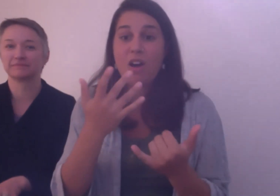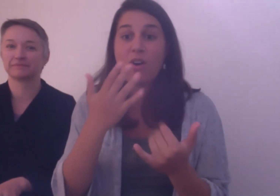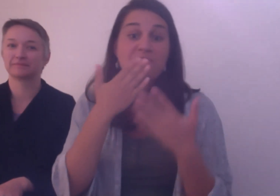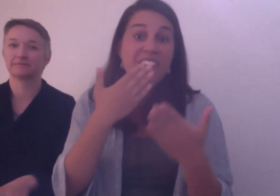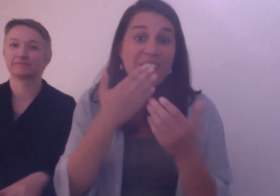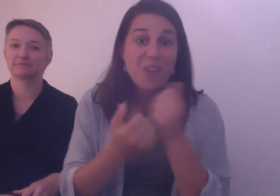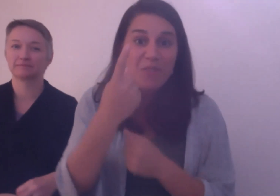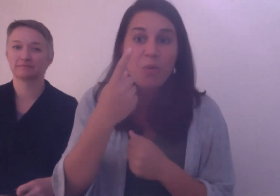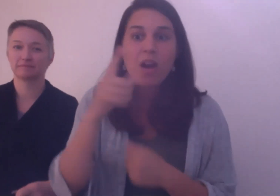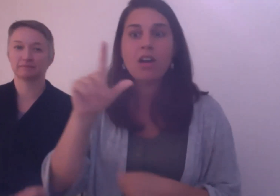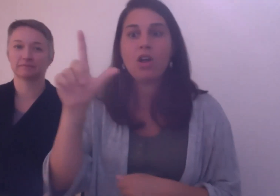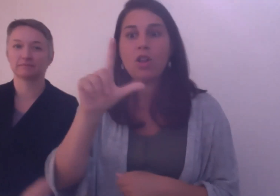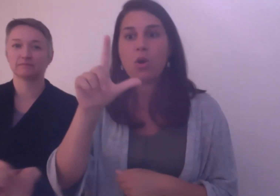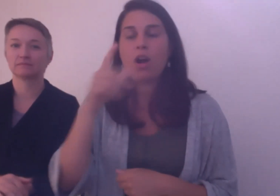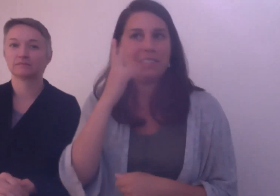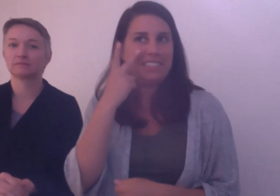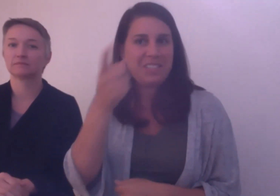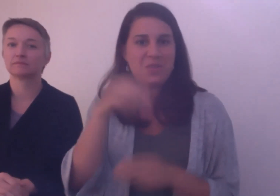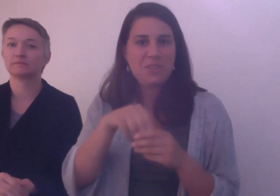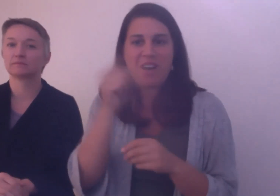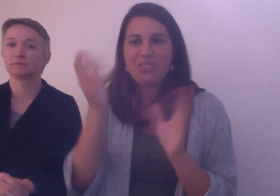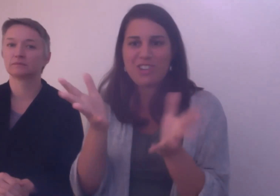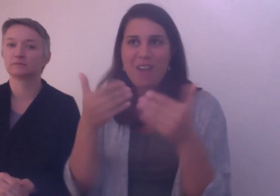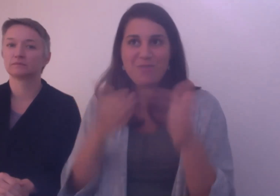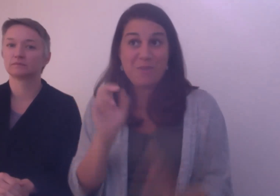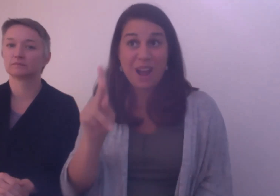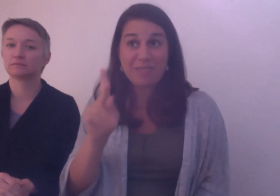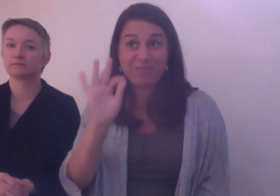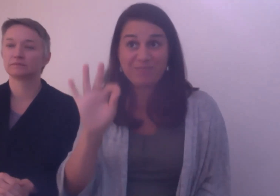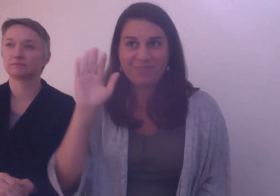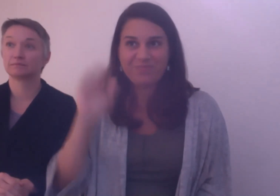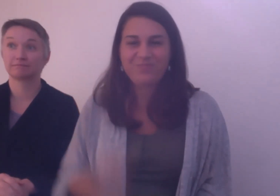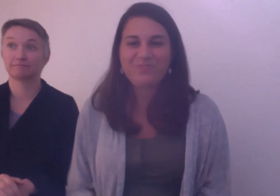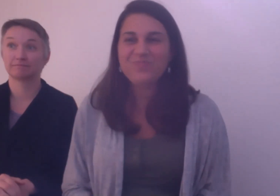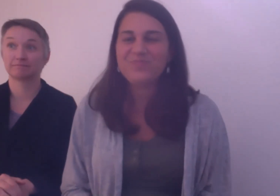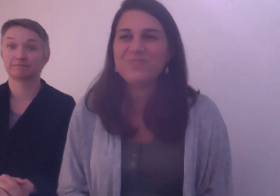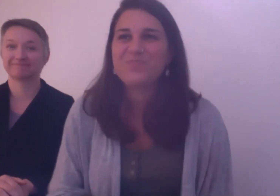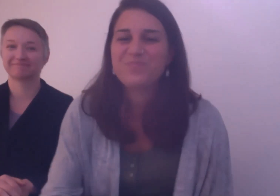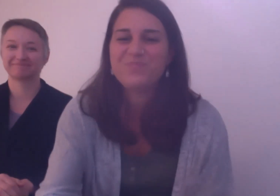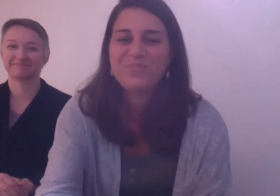everybody. And Lorne, we'll see you in the other chat room, please.